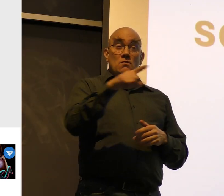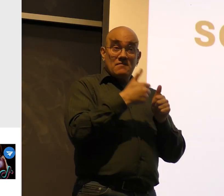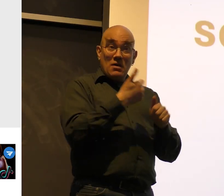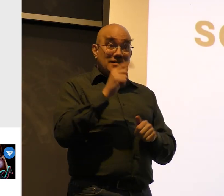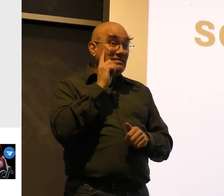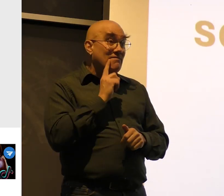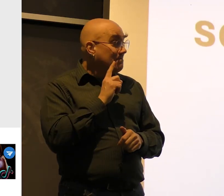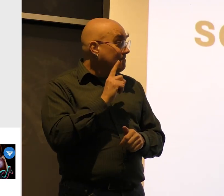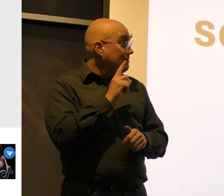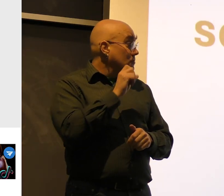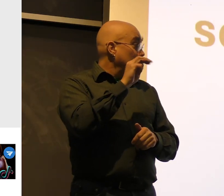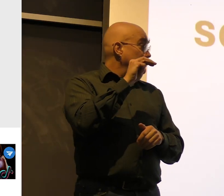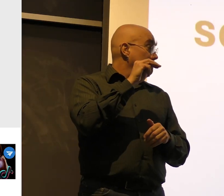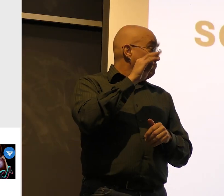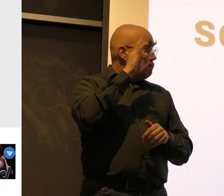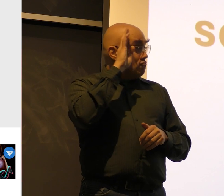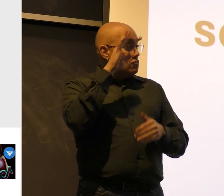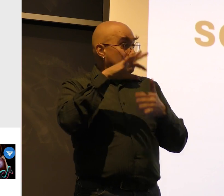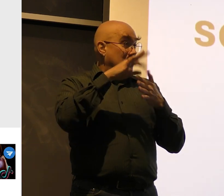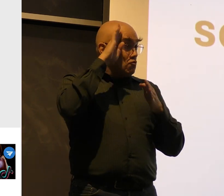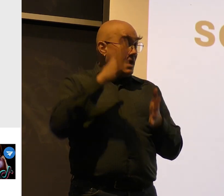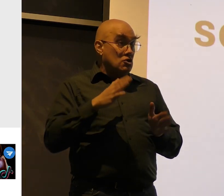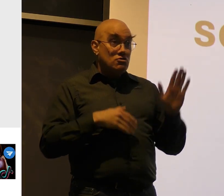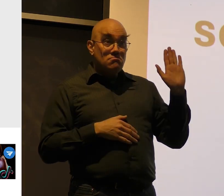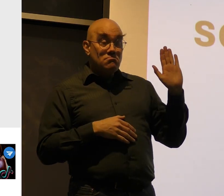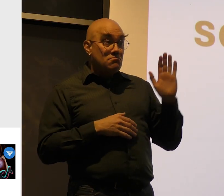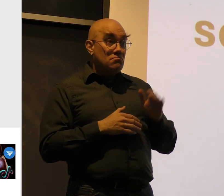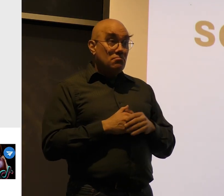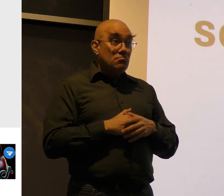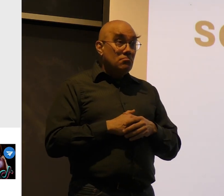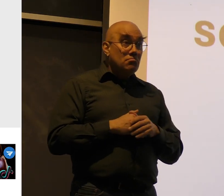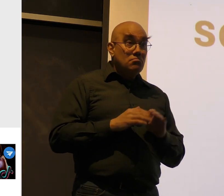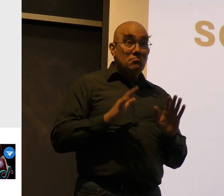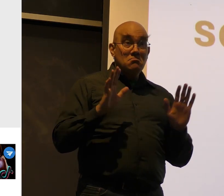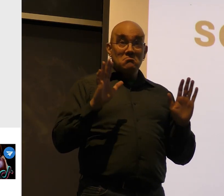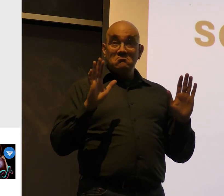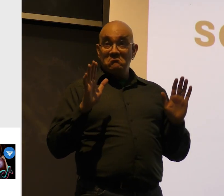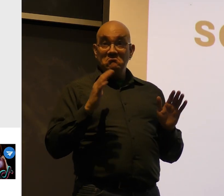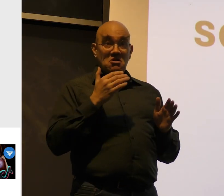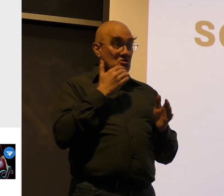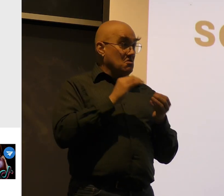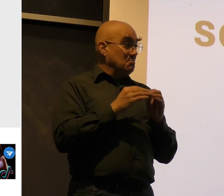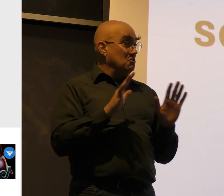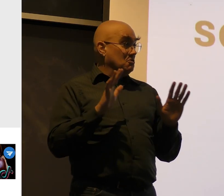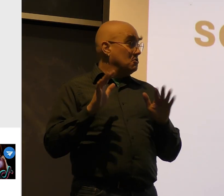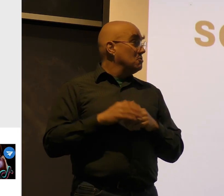Let me ask you, do any of you follow any social media content creators? Any that are deaf? A good number out